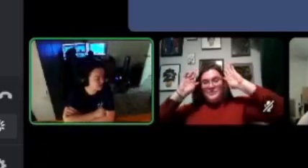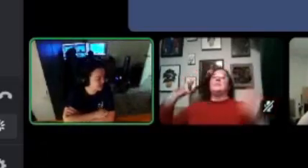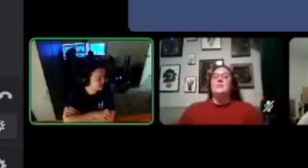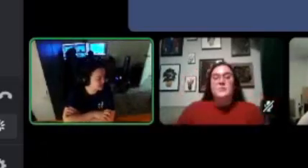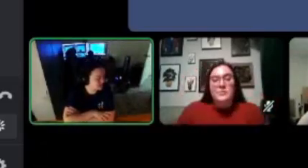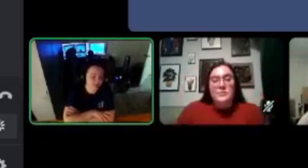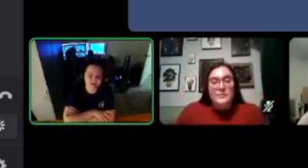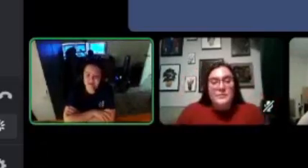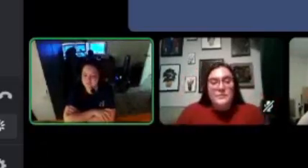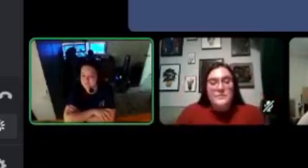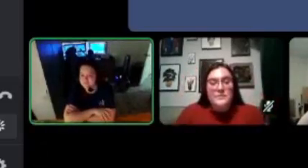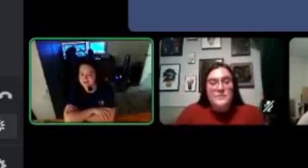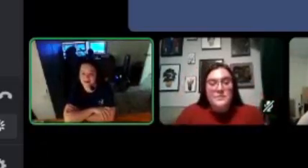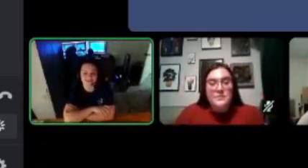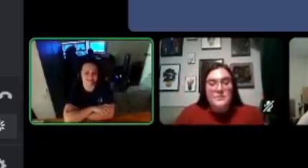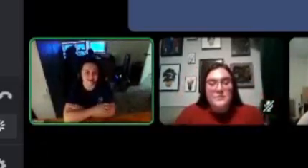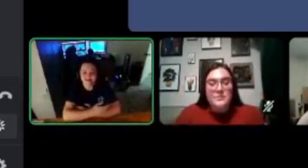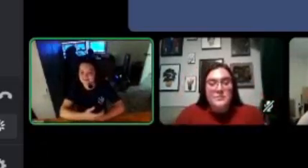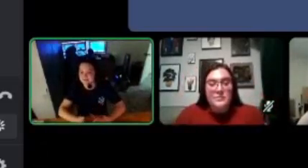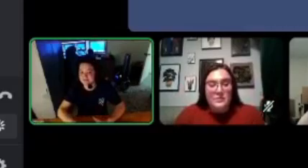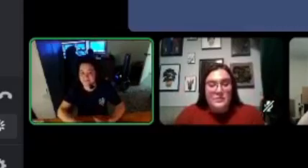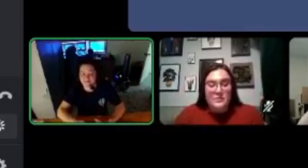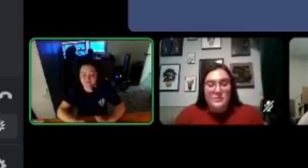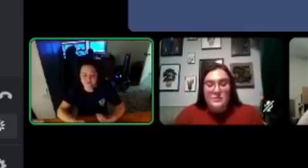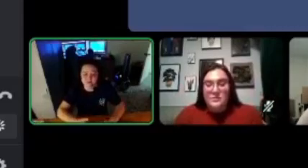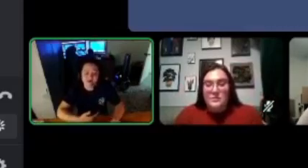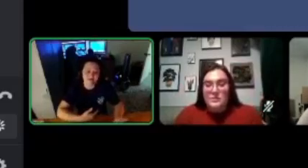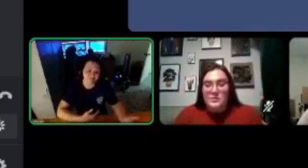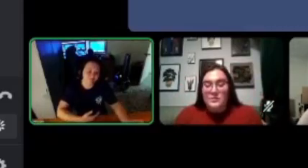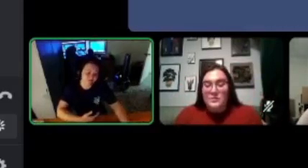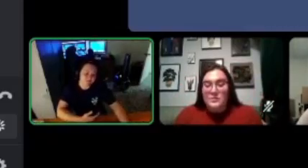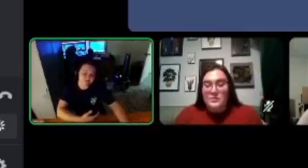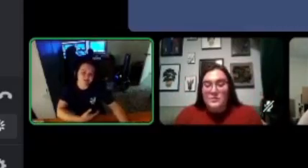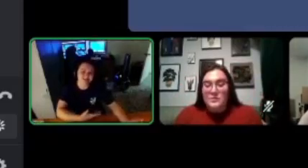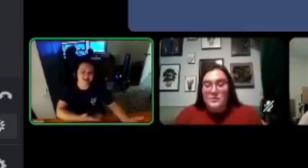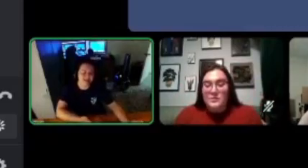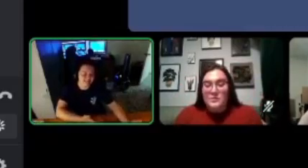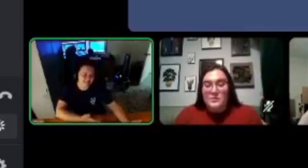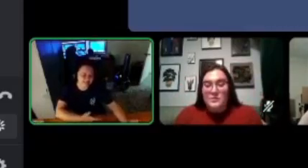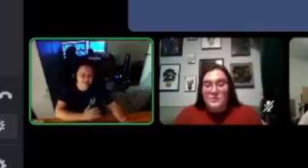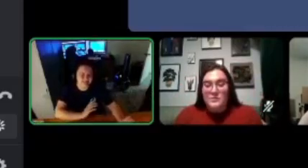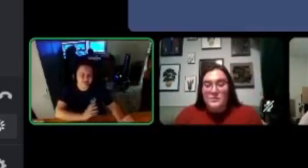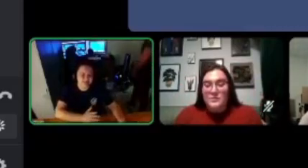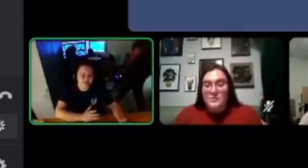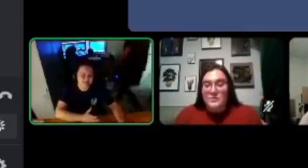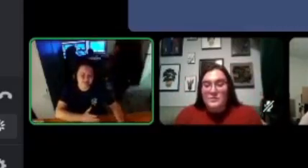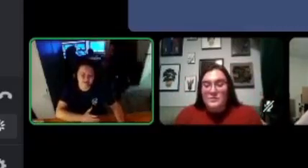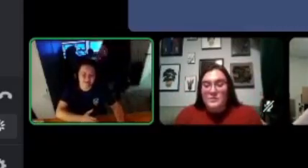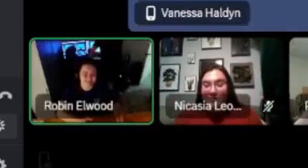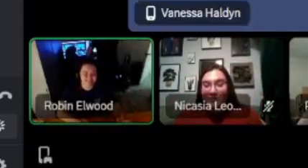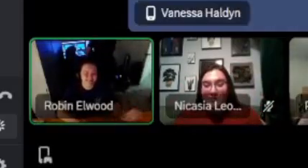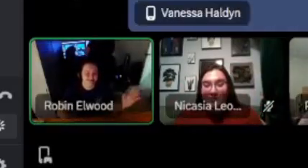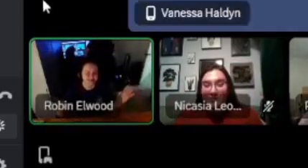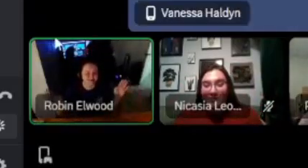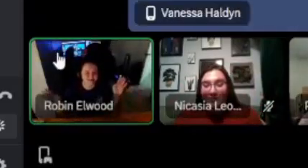be just a beginner's guide to ASL in general. So for everybody who has had experience, I'm so sorry. This is for everybody who